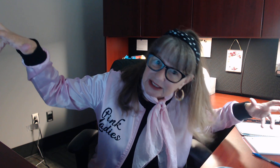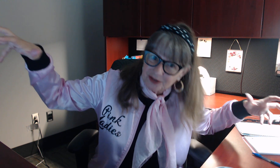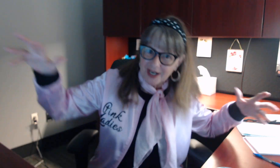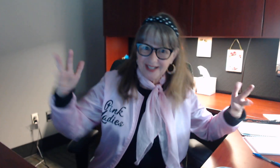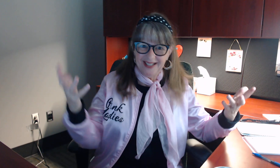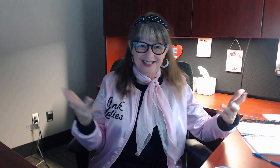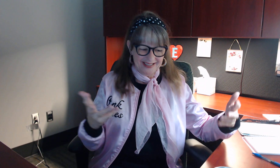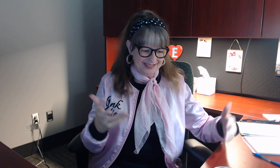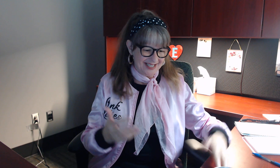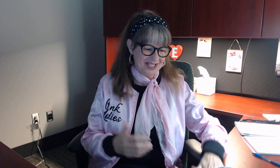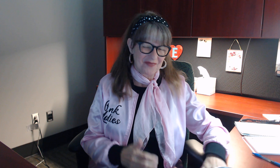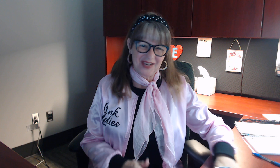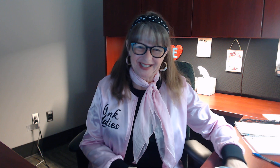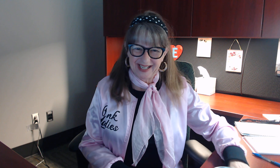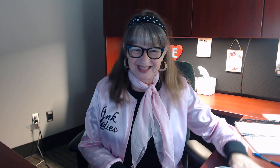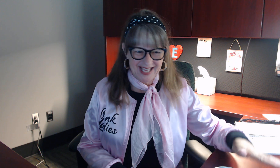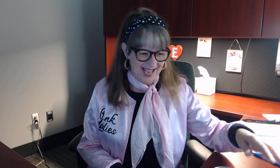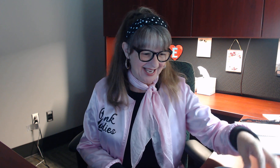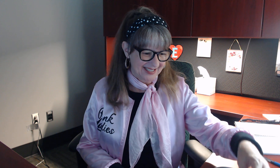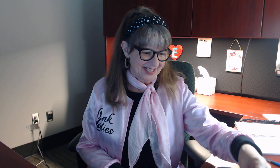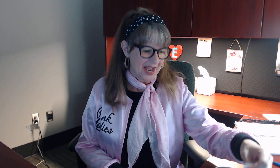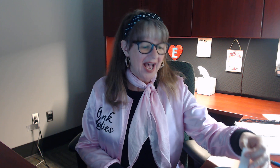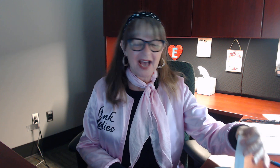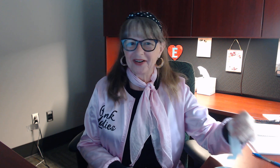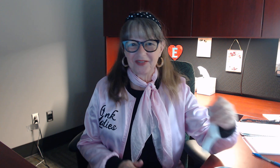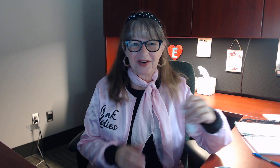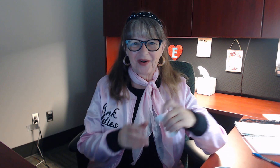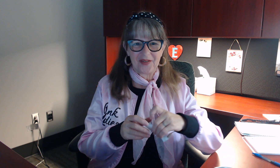right, something like that. I don't know.